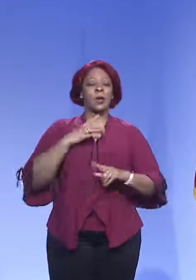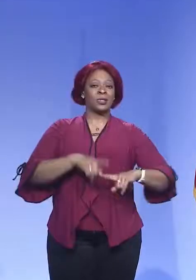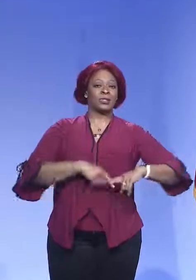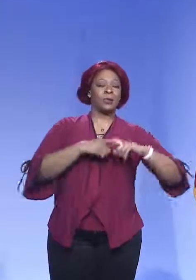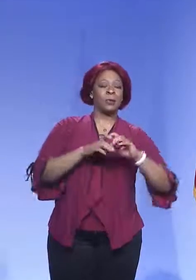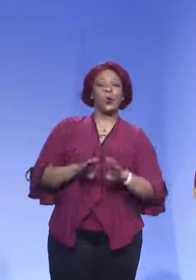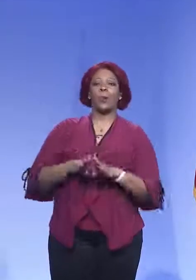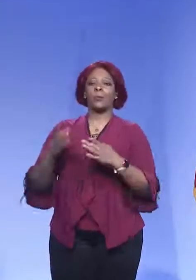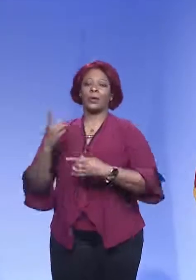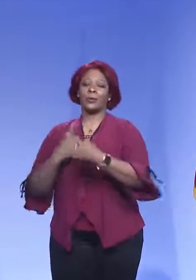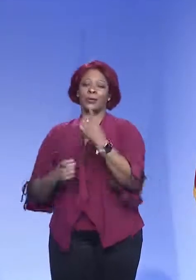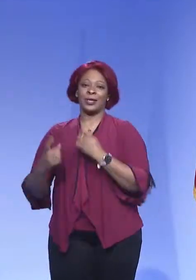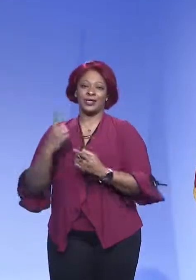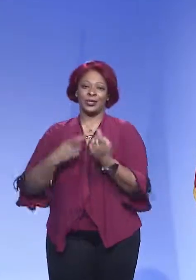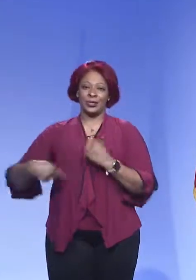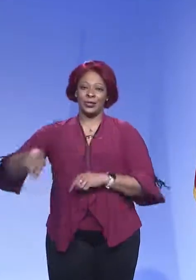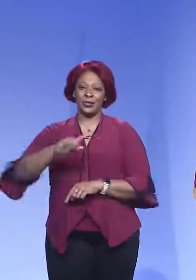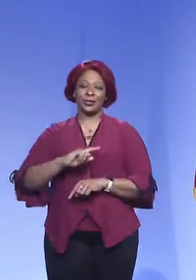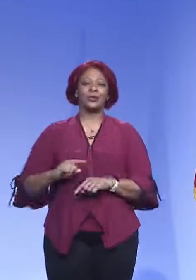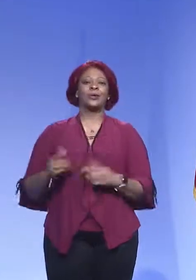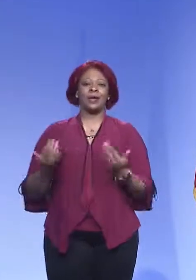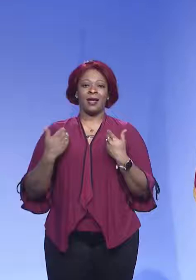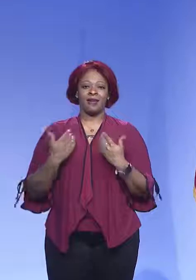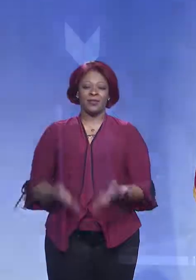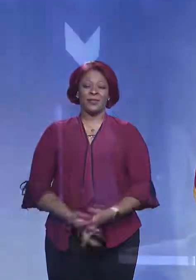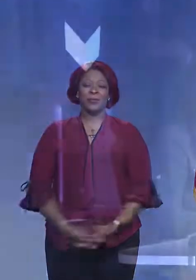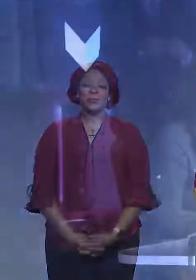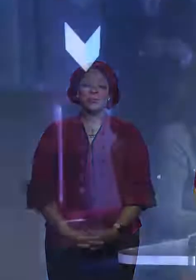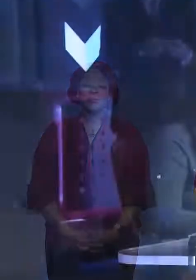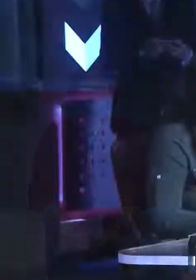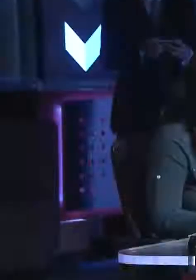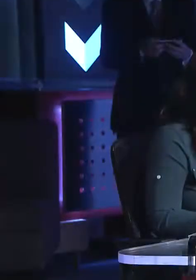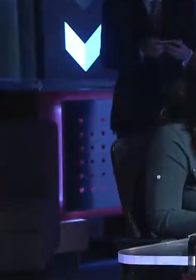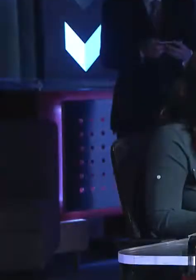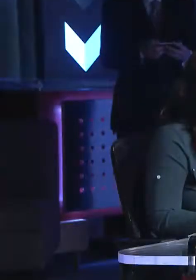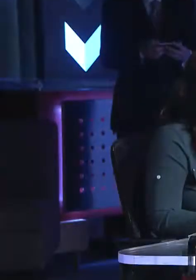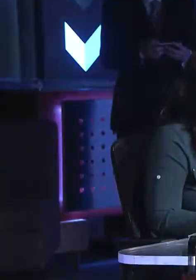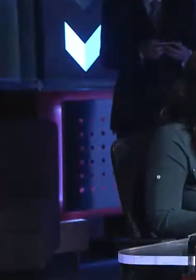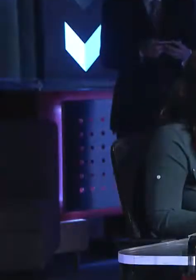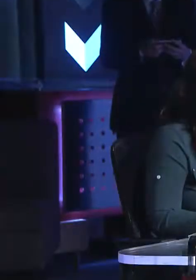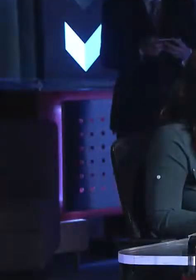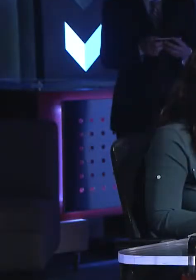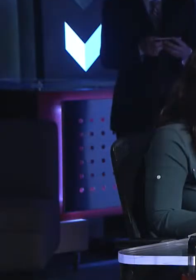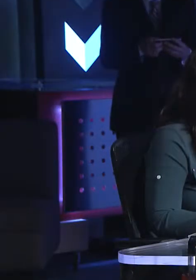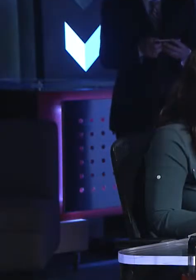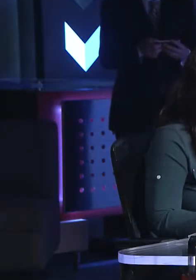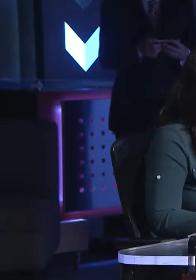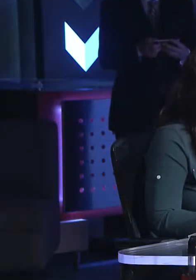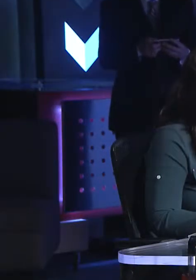and entertain any questions that you may have. Kelly Roberts, WMC.